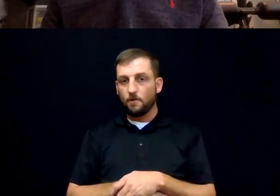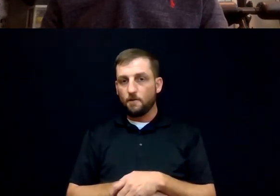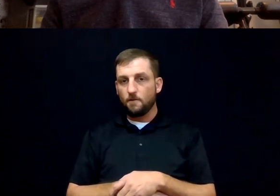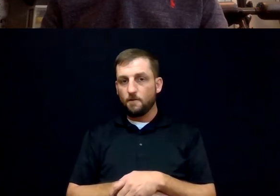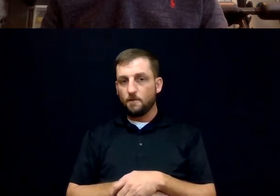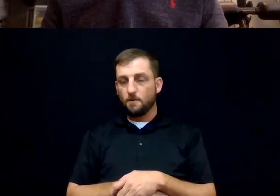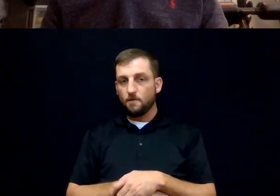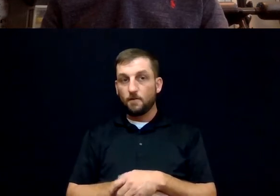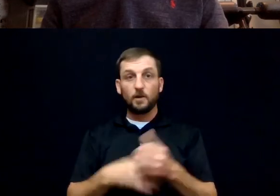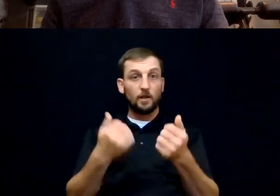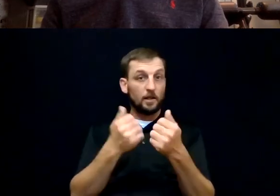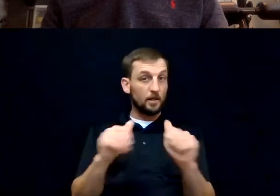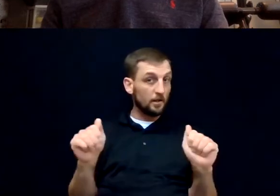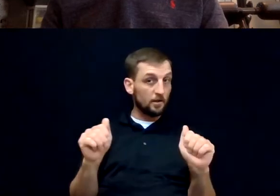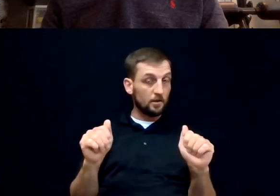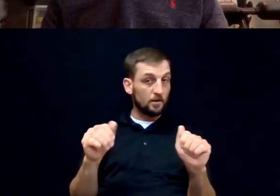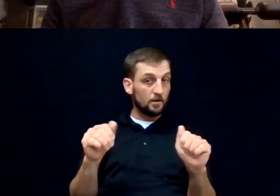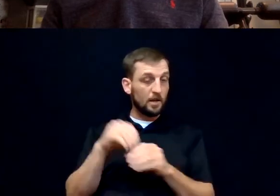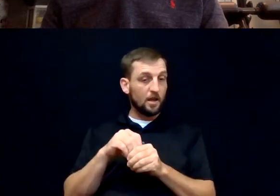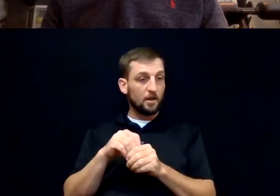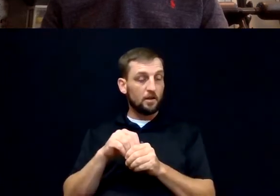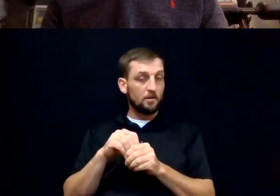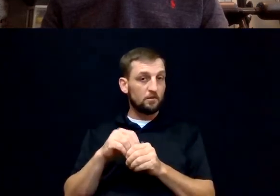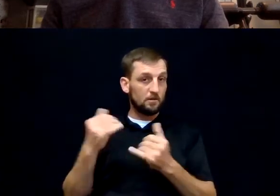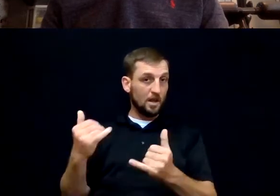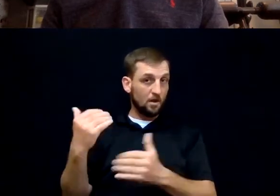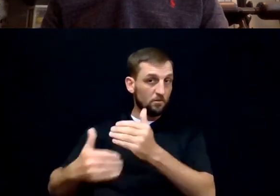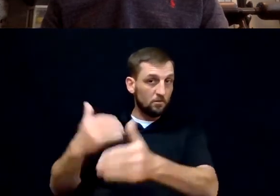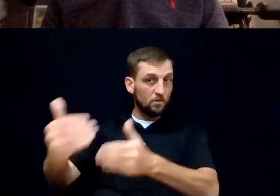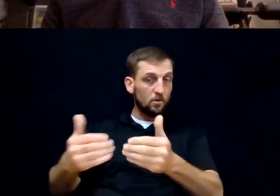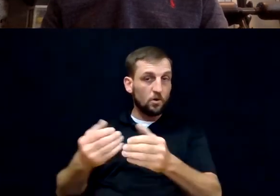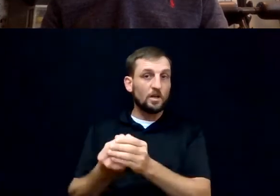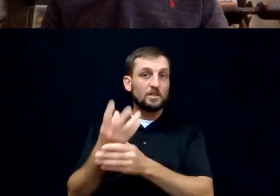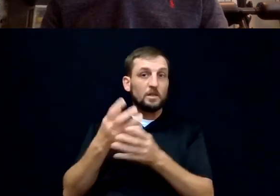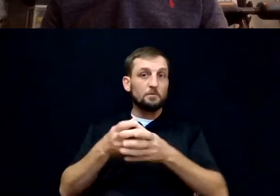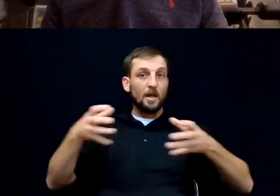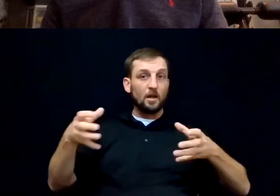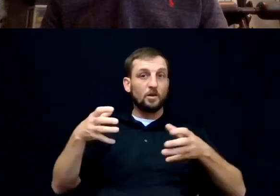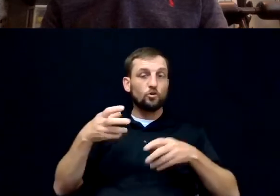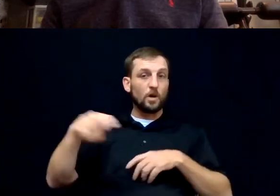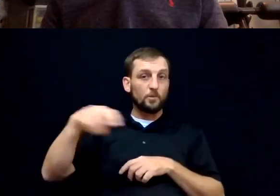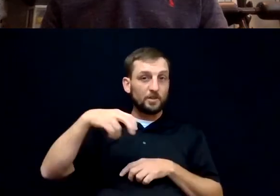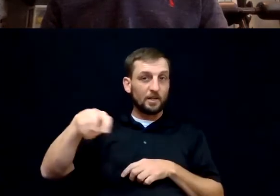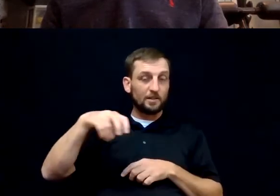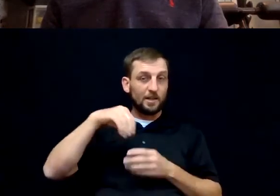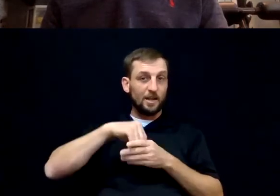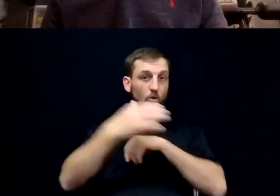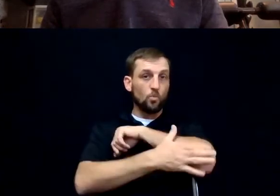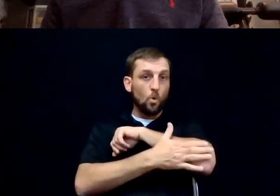Do we have any opportunities in the works with expanding transportation services in the rural areas?